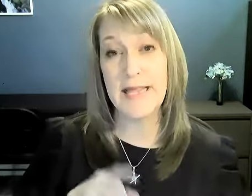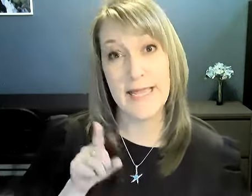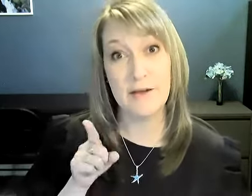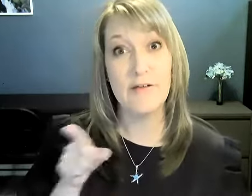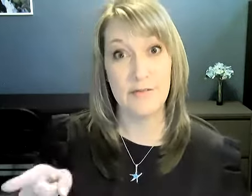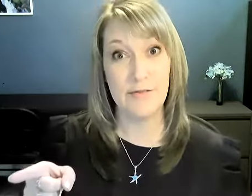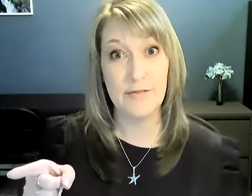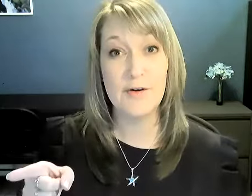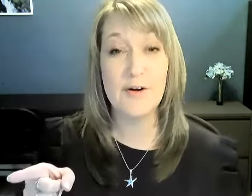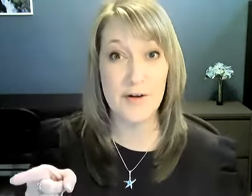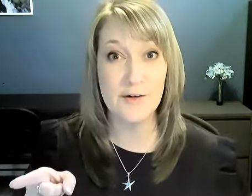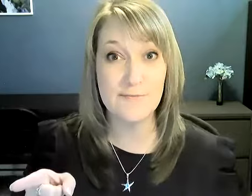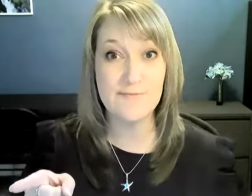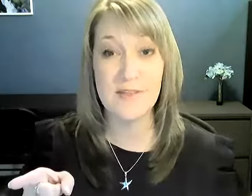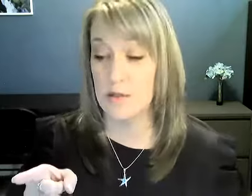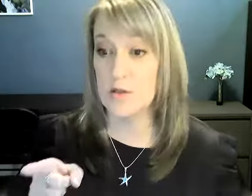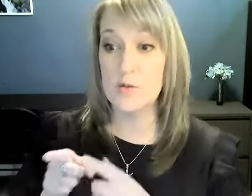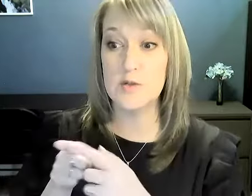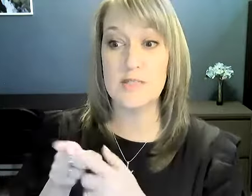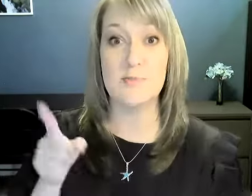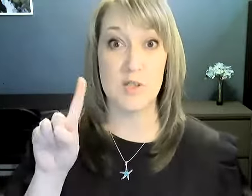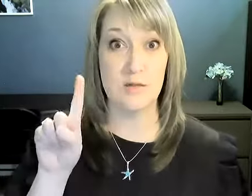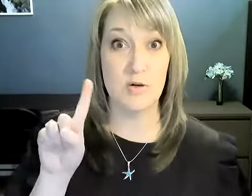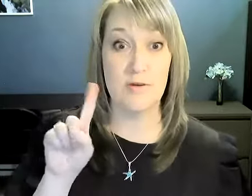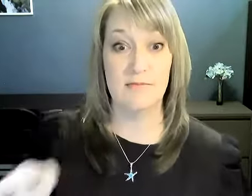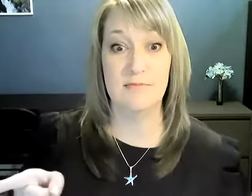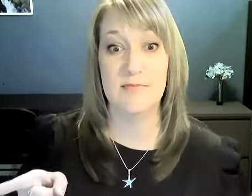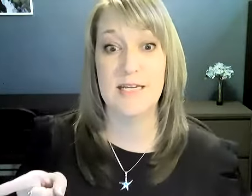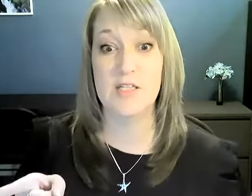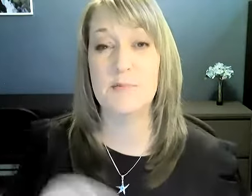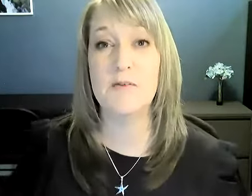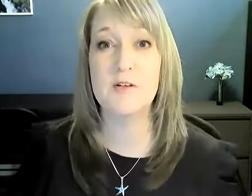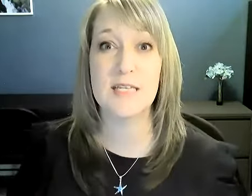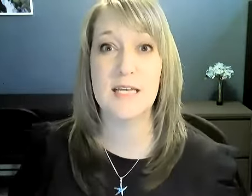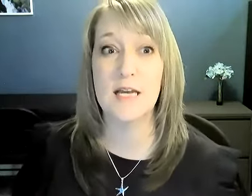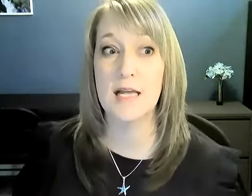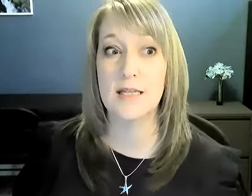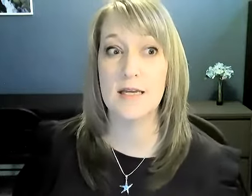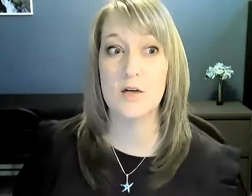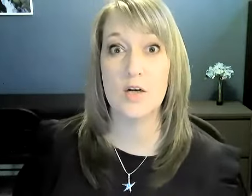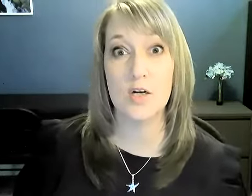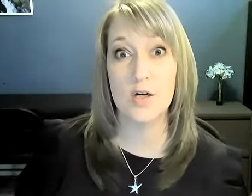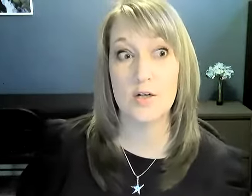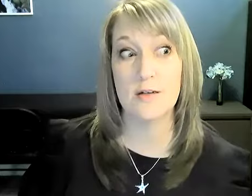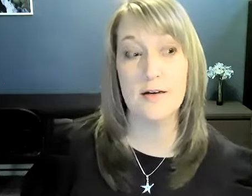like her, you would use this personal pronoun hand shape. If you're saying, I like her